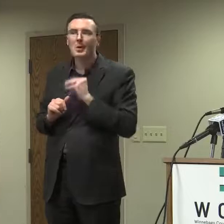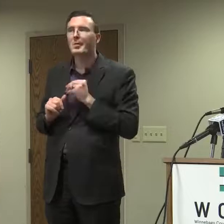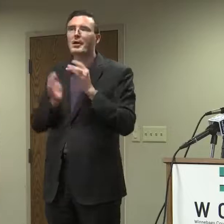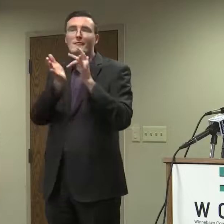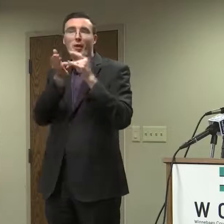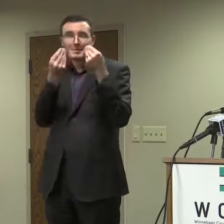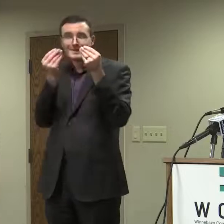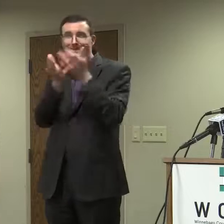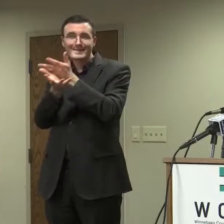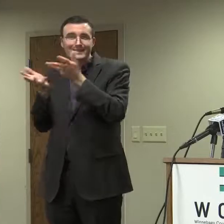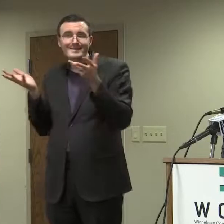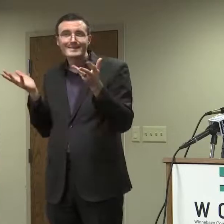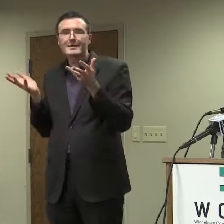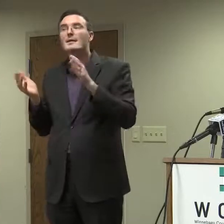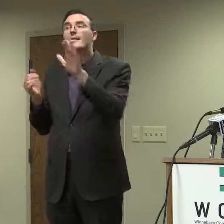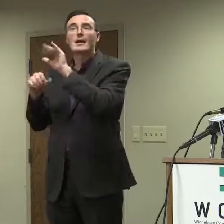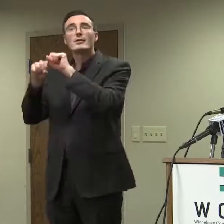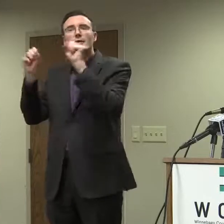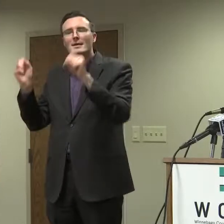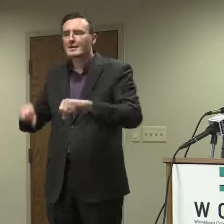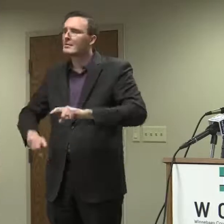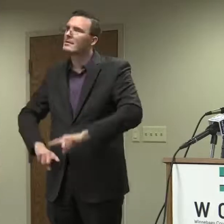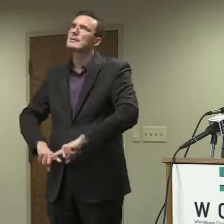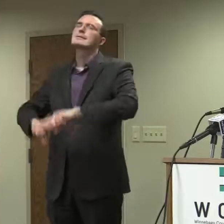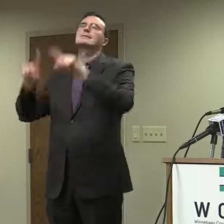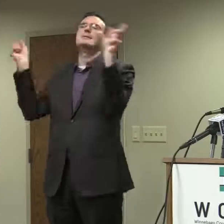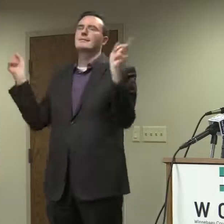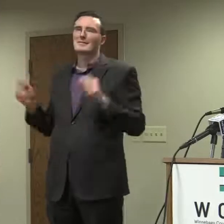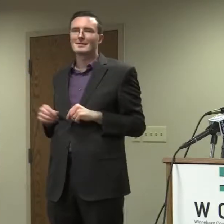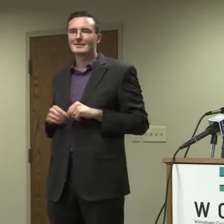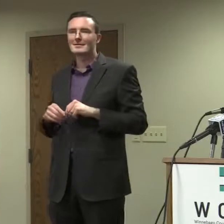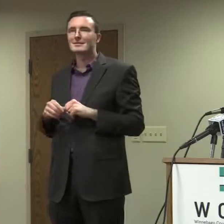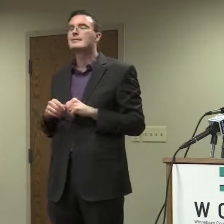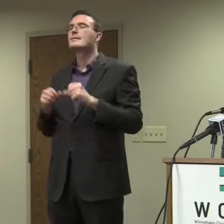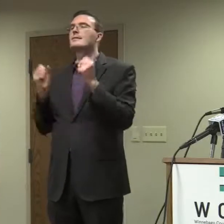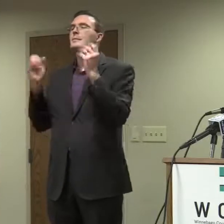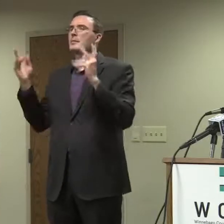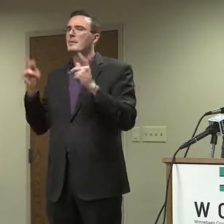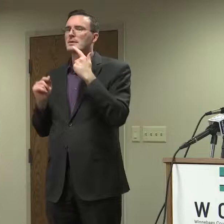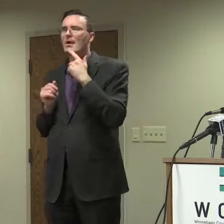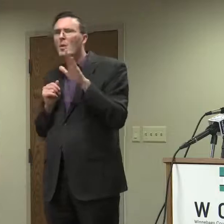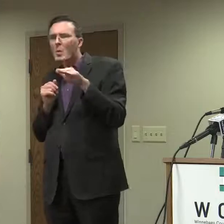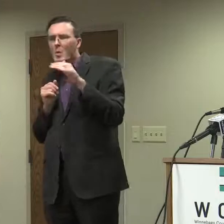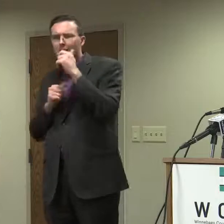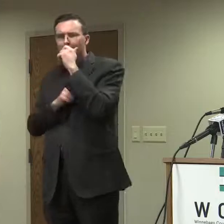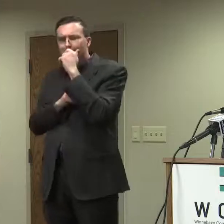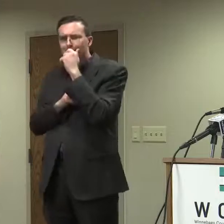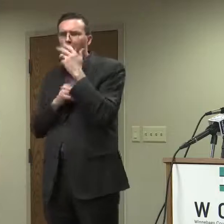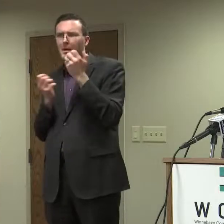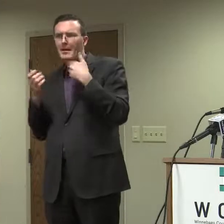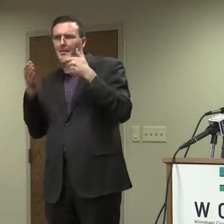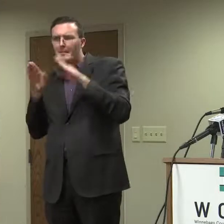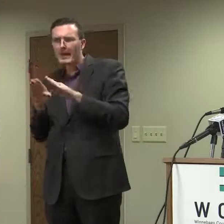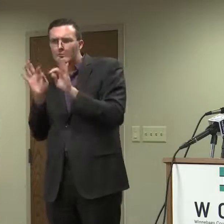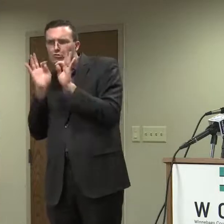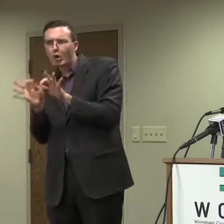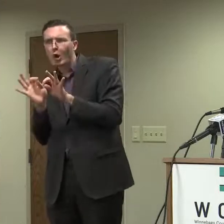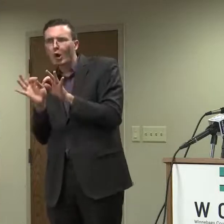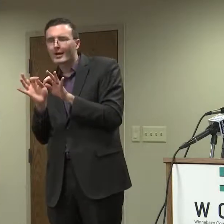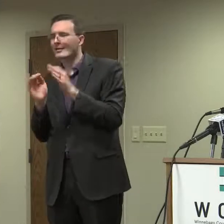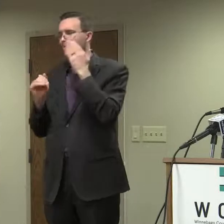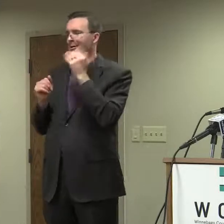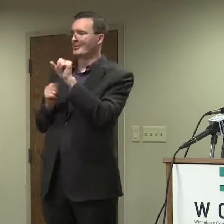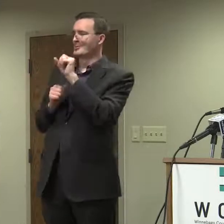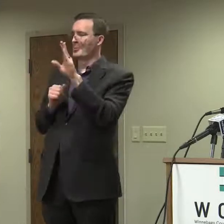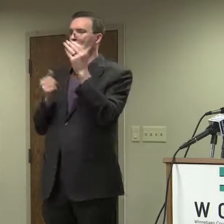their systems are entirely different. So I know people say, how do I hedge my bets, right? We're coming up on Super Bowl, right? I don't register